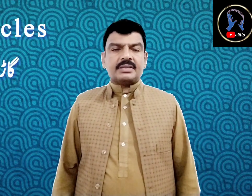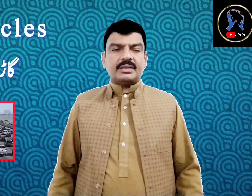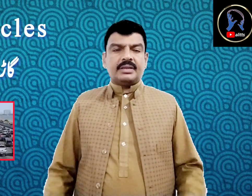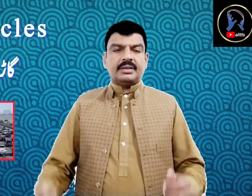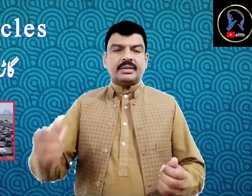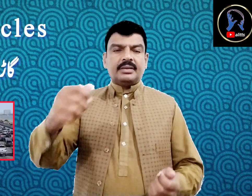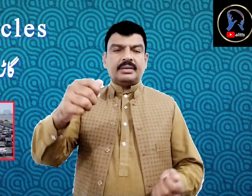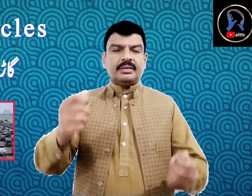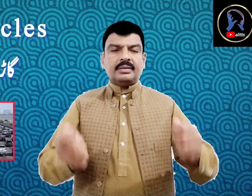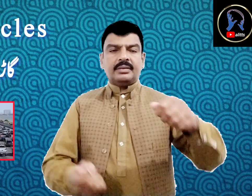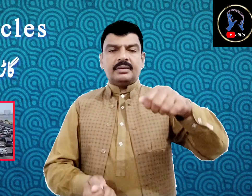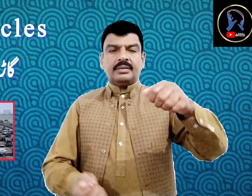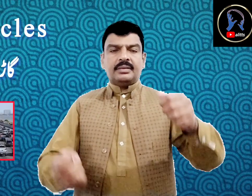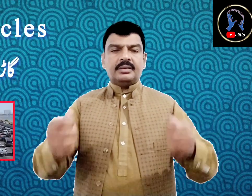vehicles।